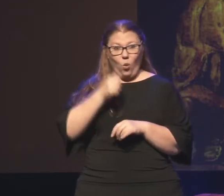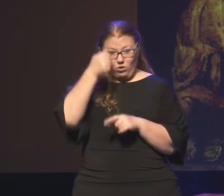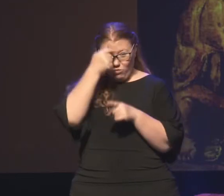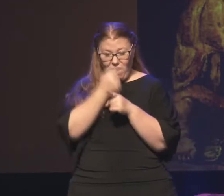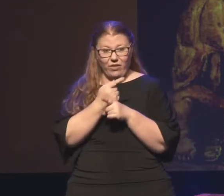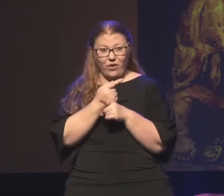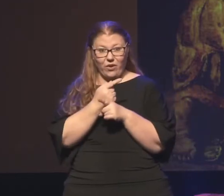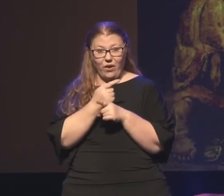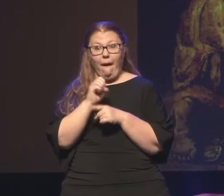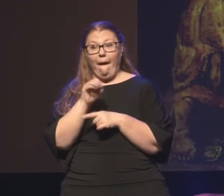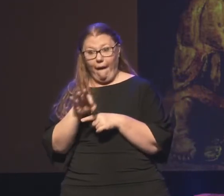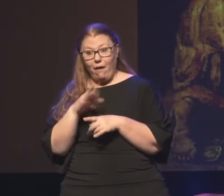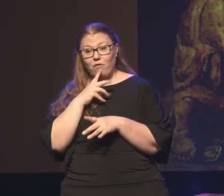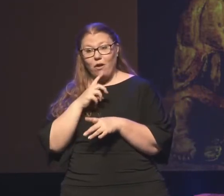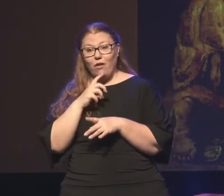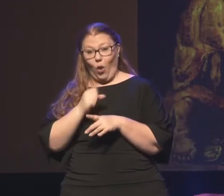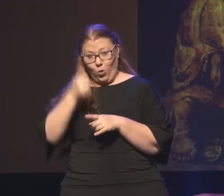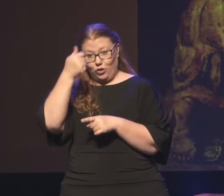of the older brother.